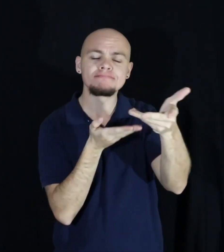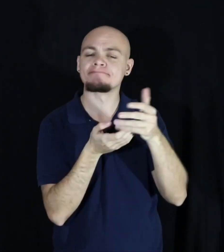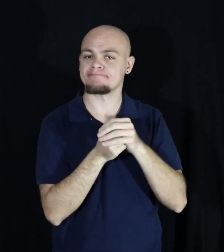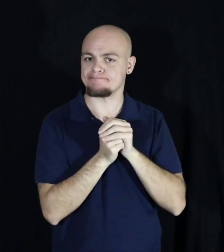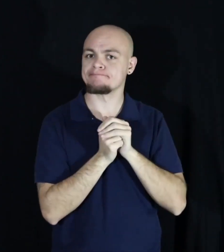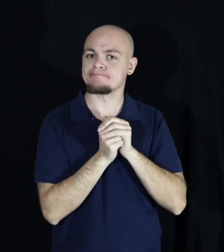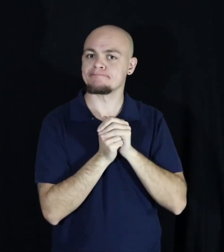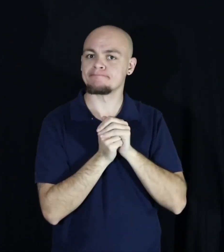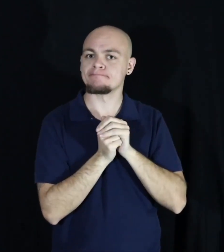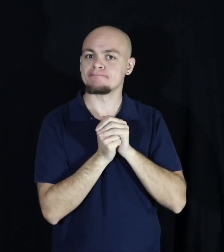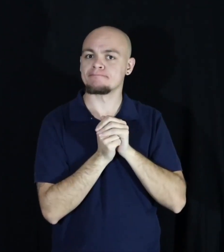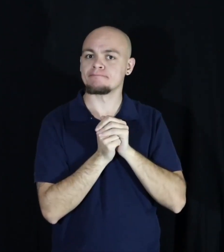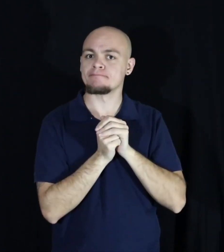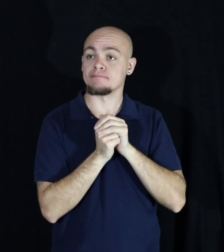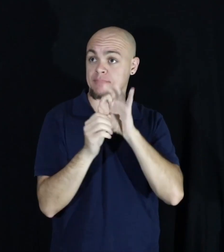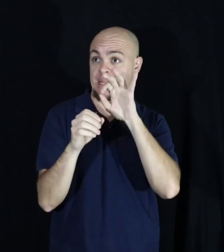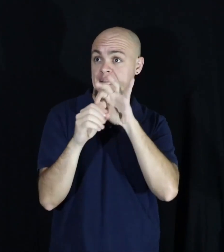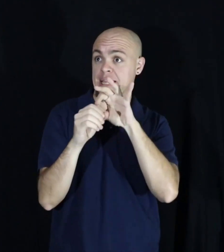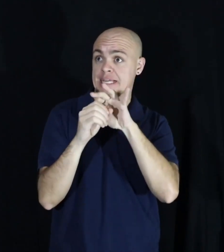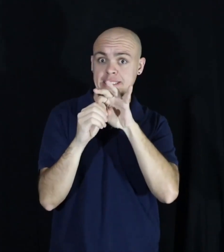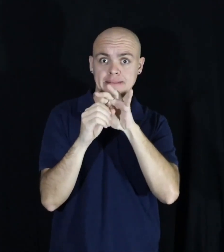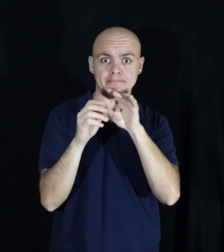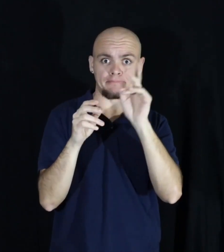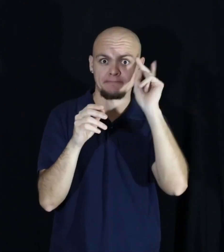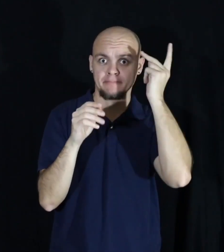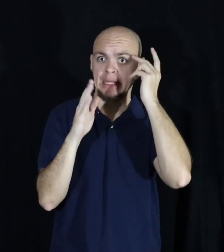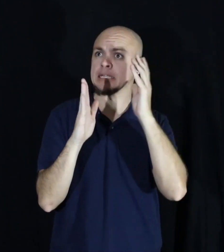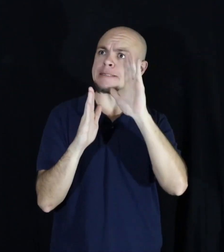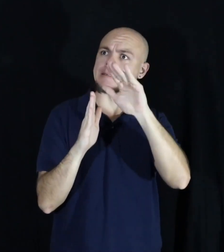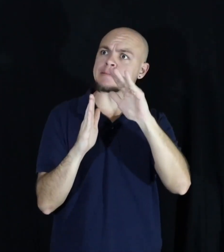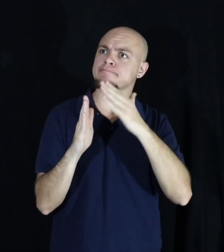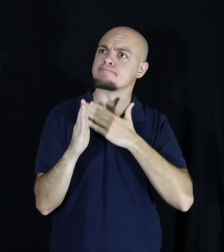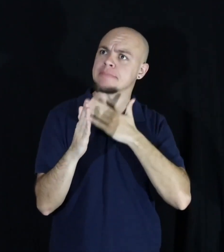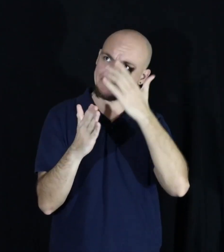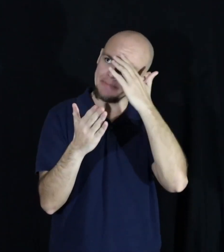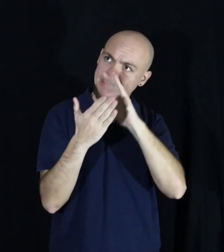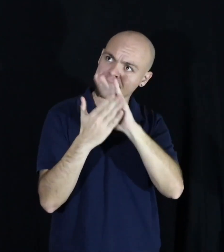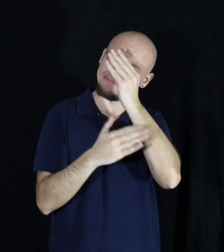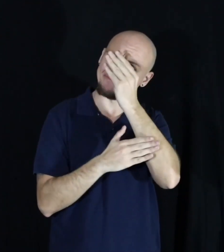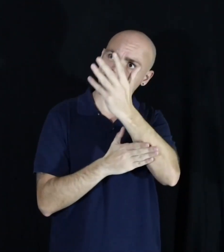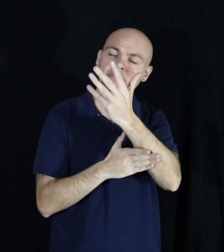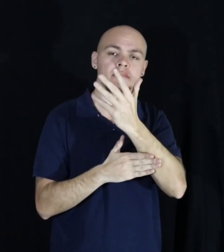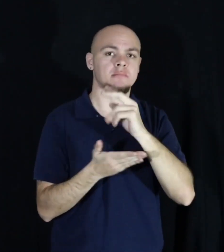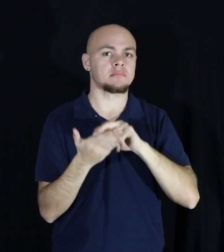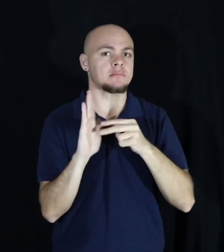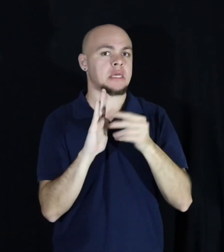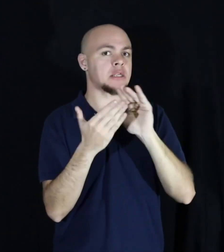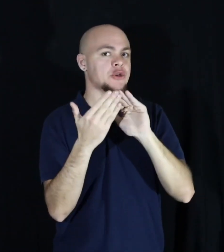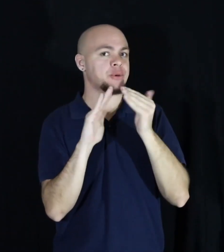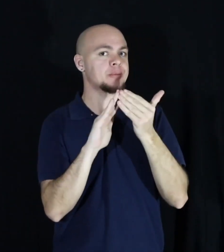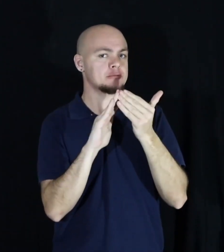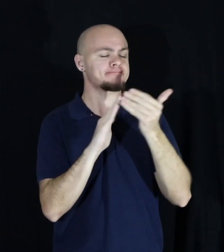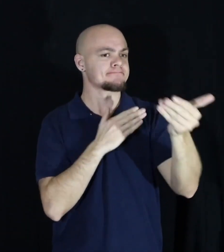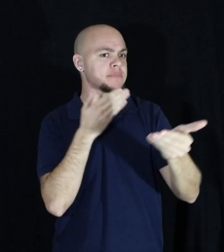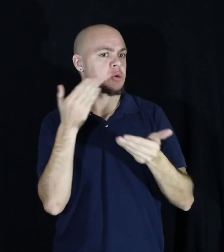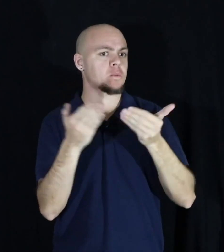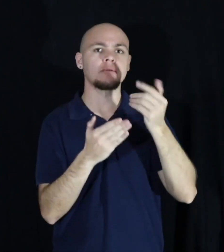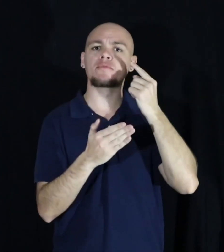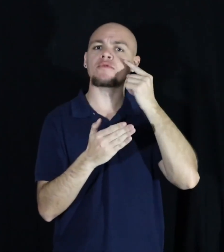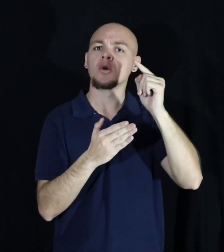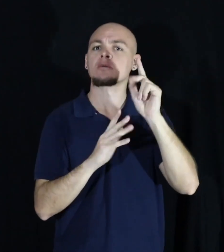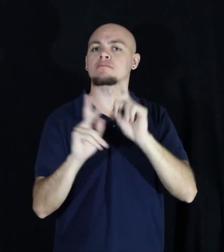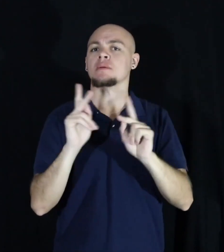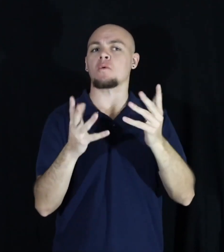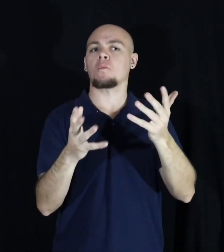by letting your elected official know where you stand, you can create a community of welcome for those